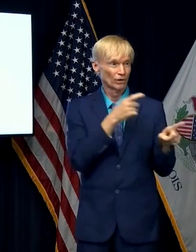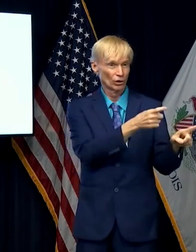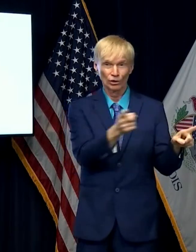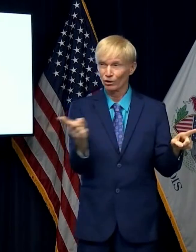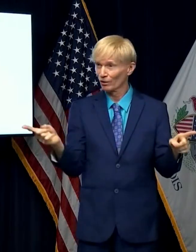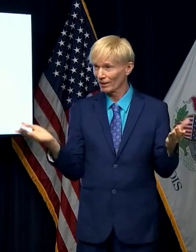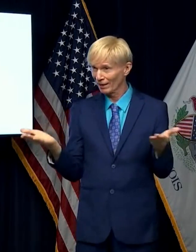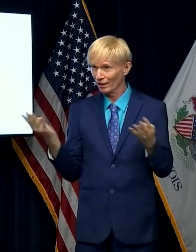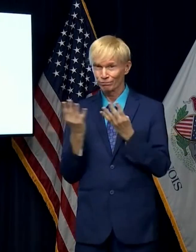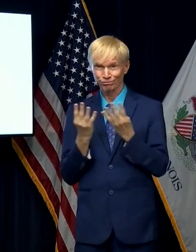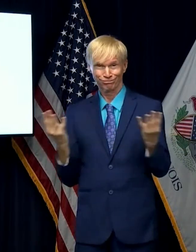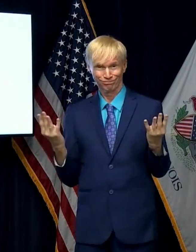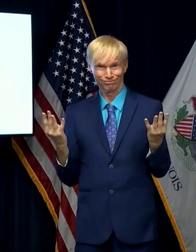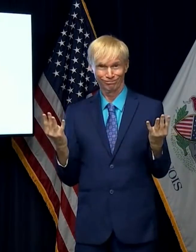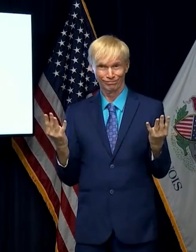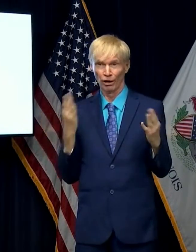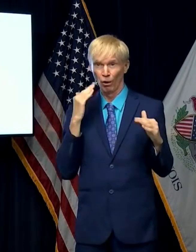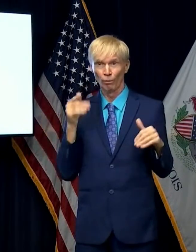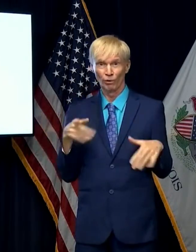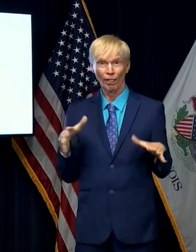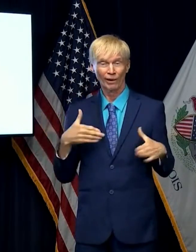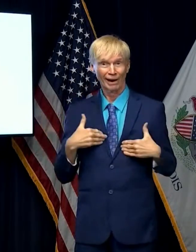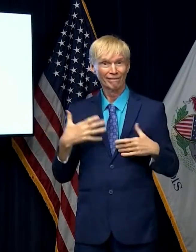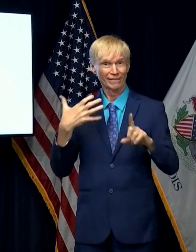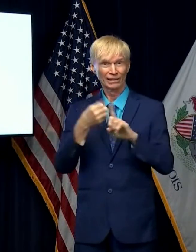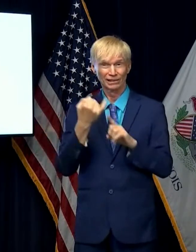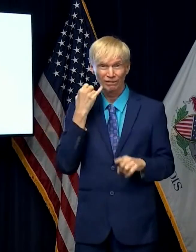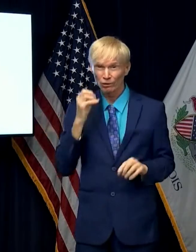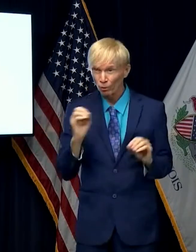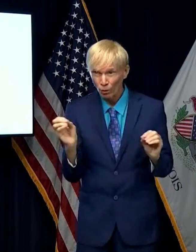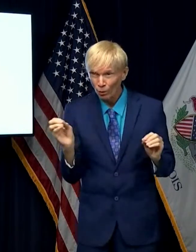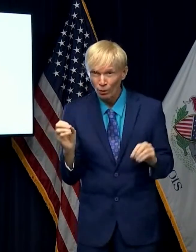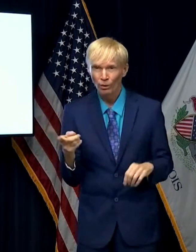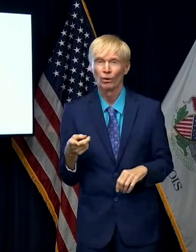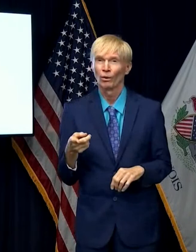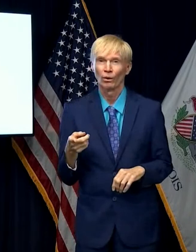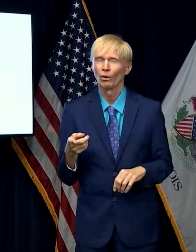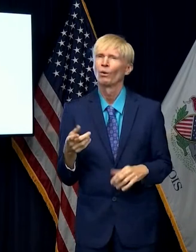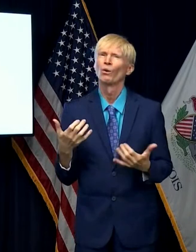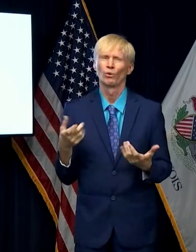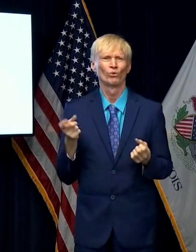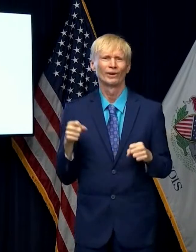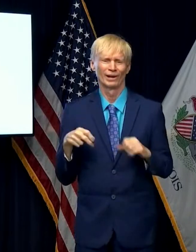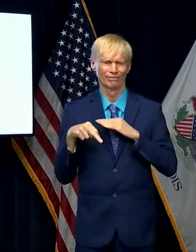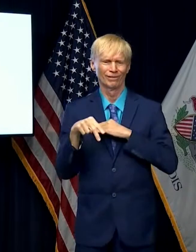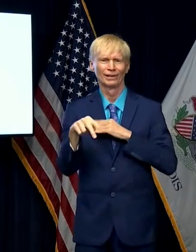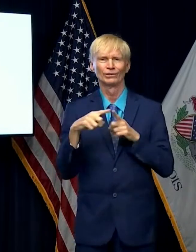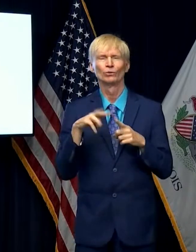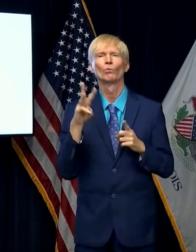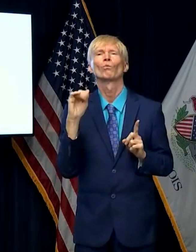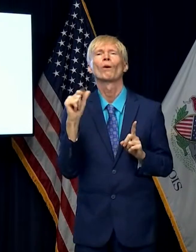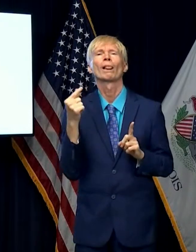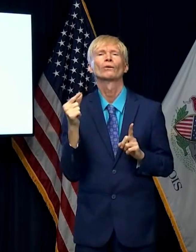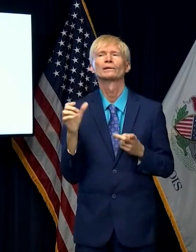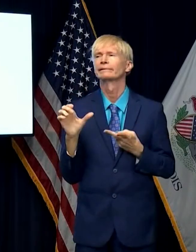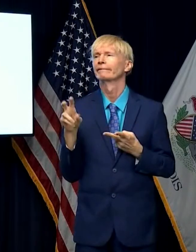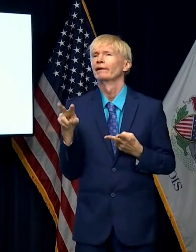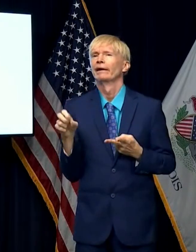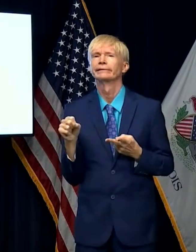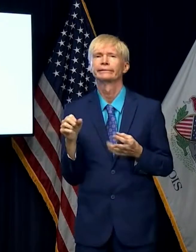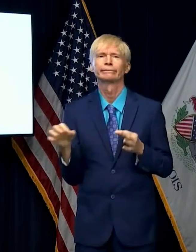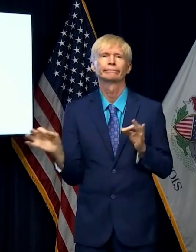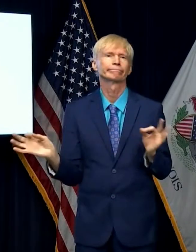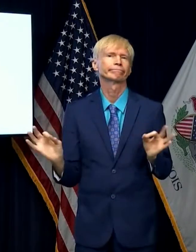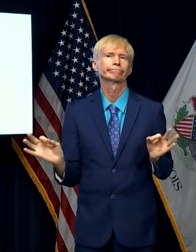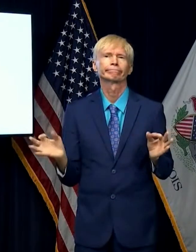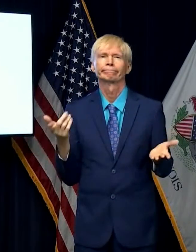been vaccinated, I hope that's nobody in this room, but if you haven't been vaccinated, you can walk down the street and go to a Walgreens, a CVS, you can find